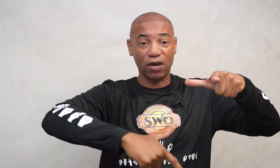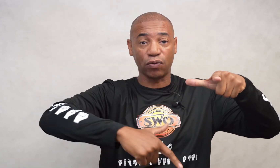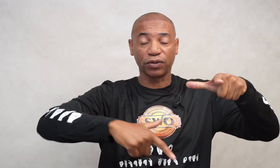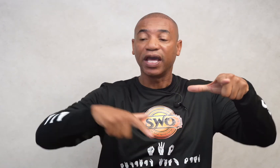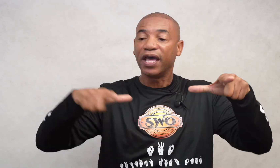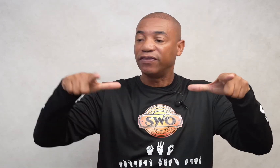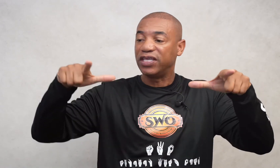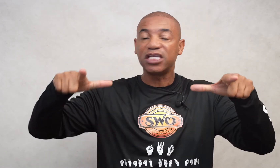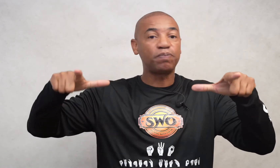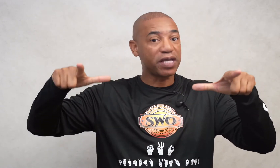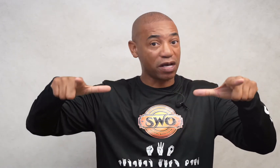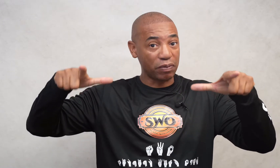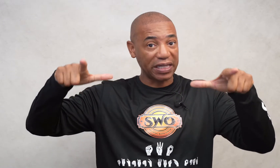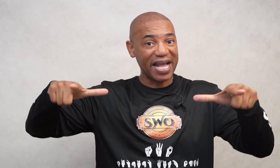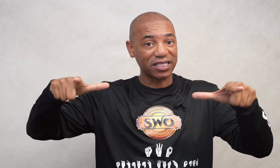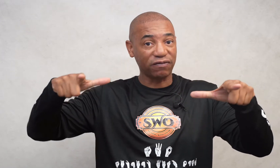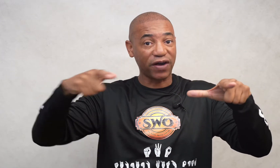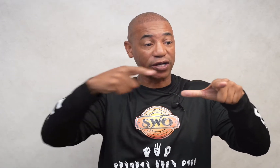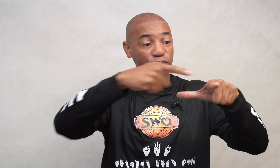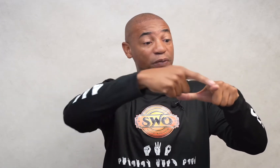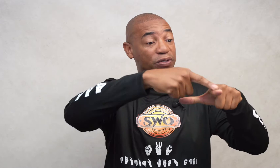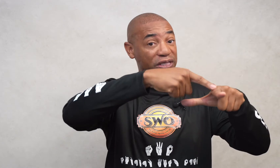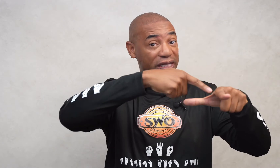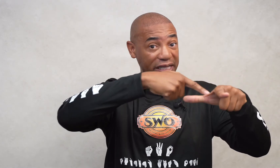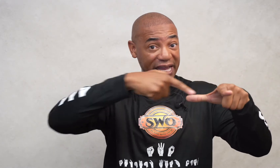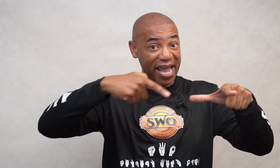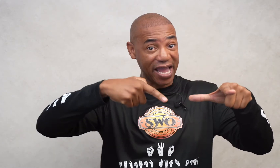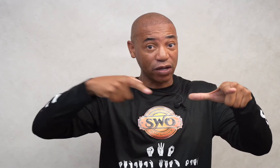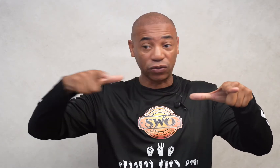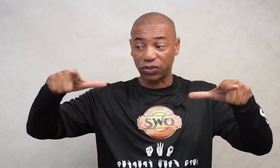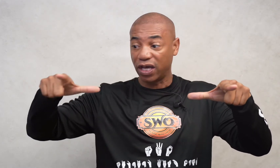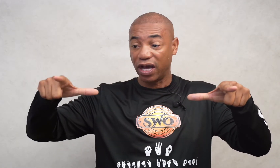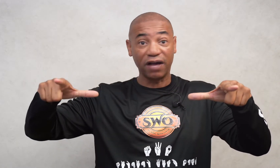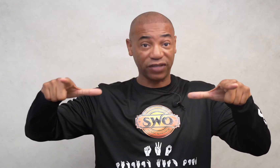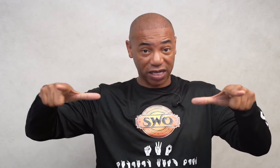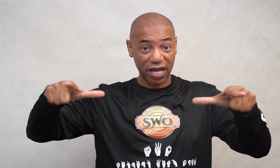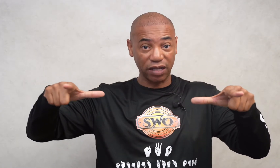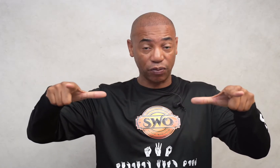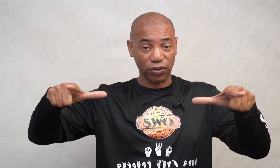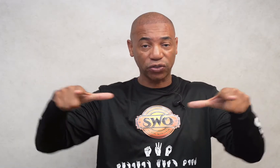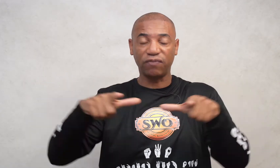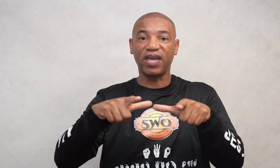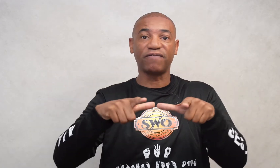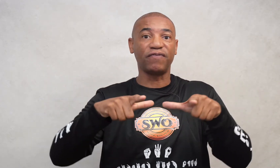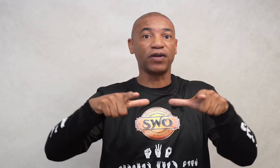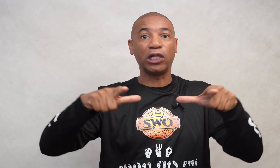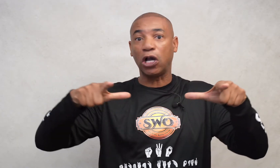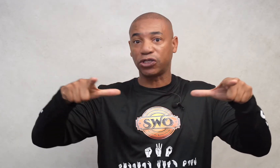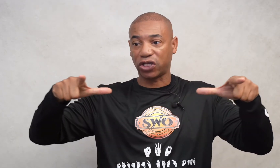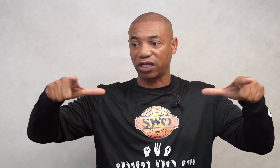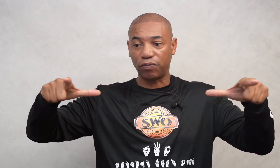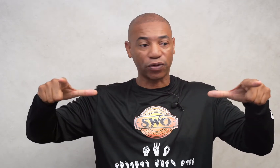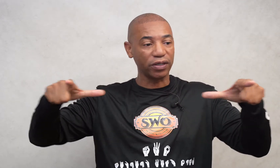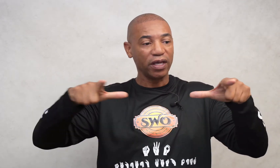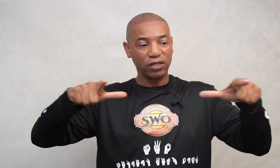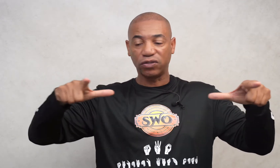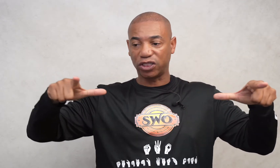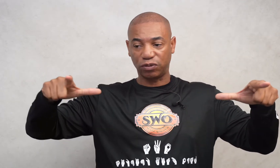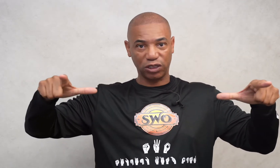downward. These become classifiers representing the angles of the cutting board. So if you have a very large cutting board, you'll just space